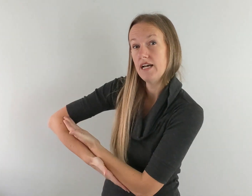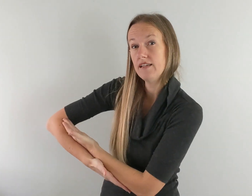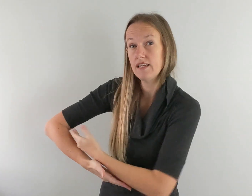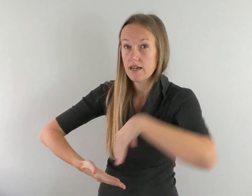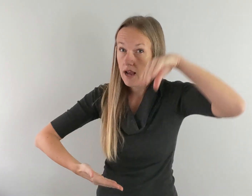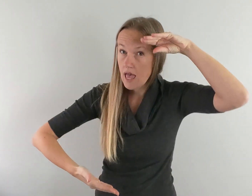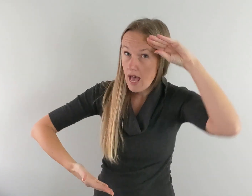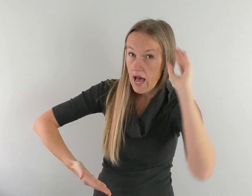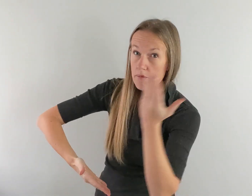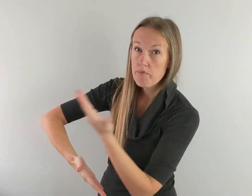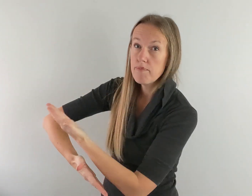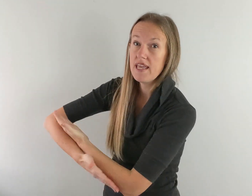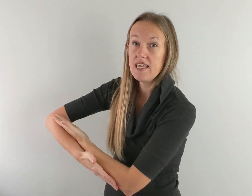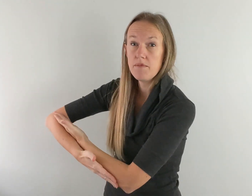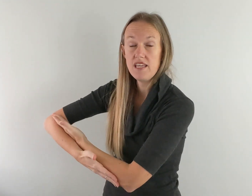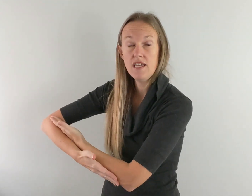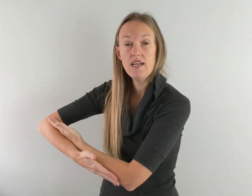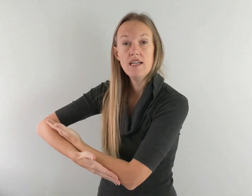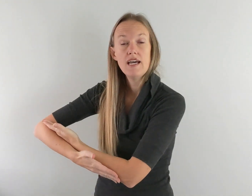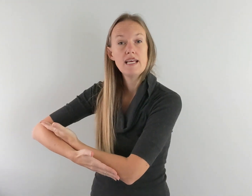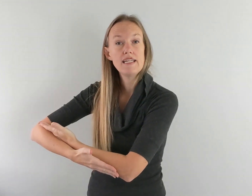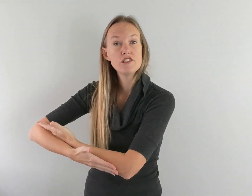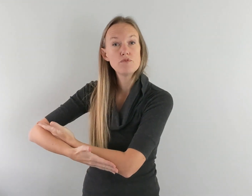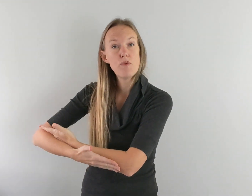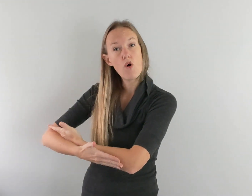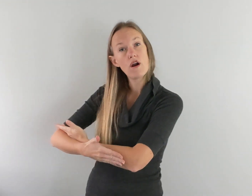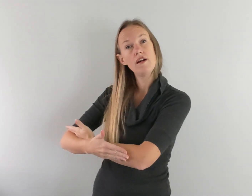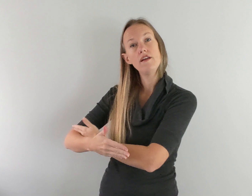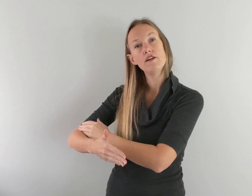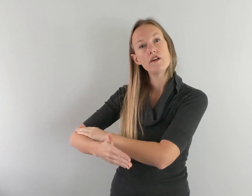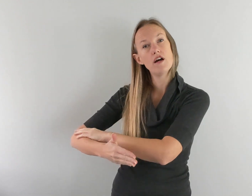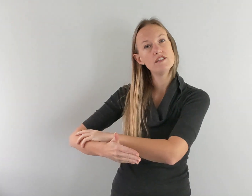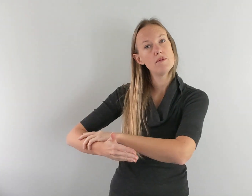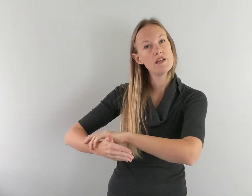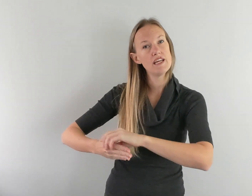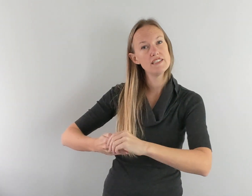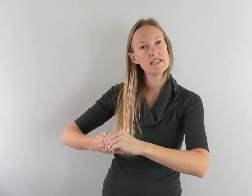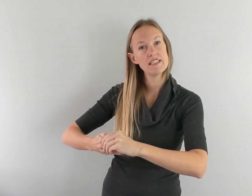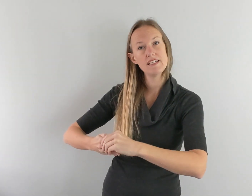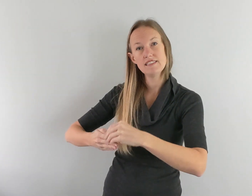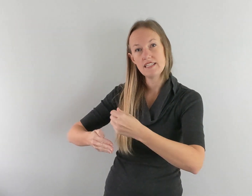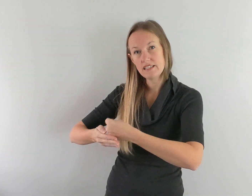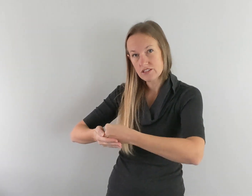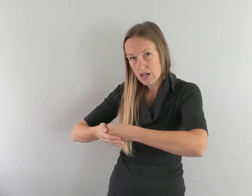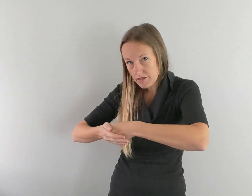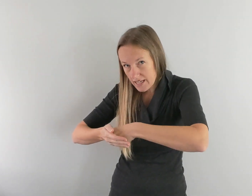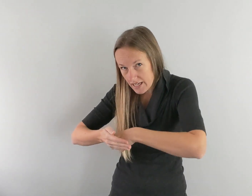down here. A baby, and then is born. Your non-dominant hand is like this, and then your dominant